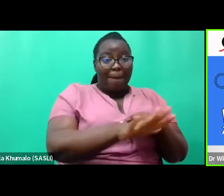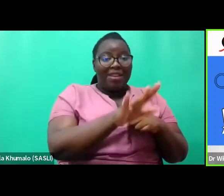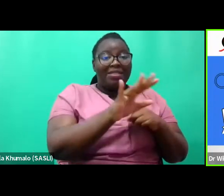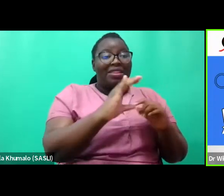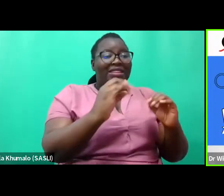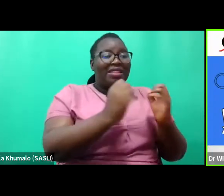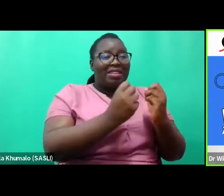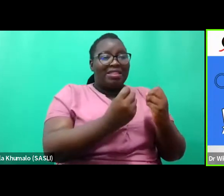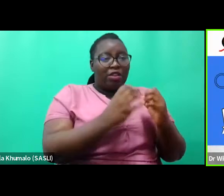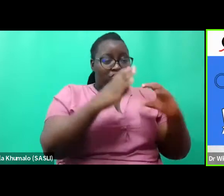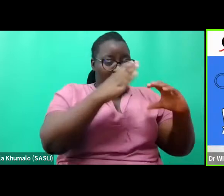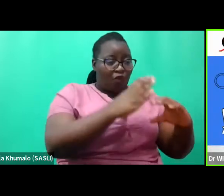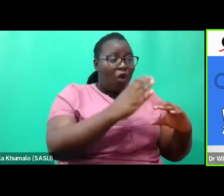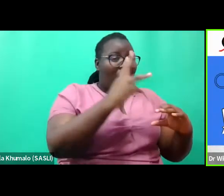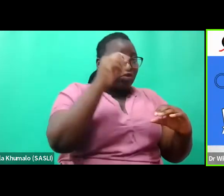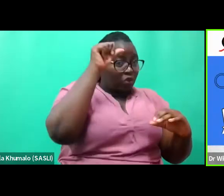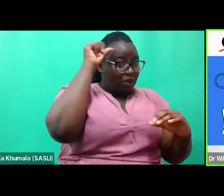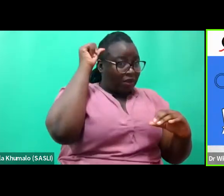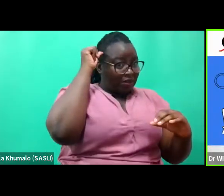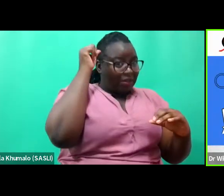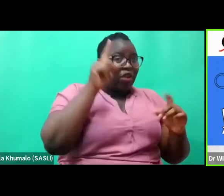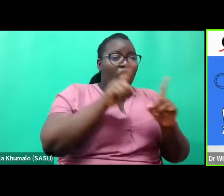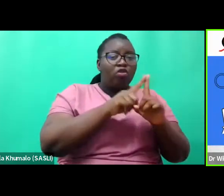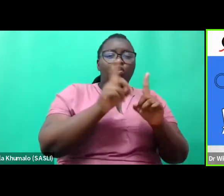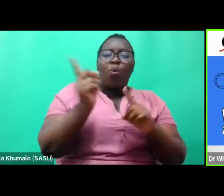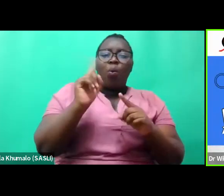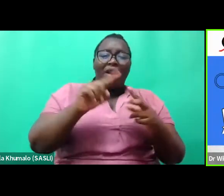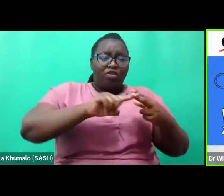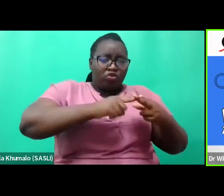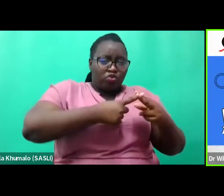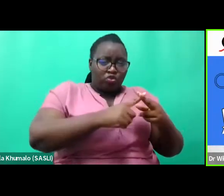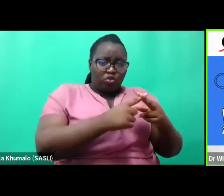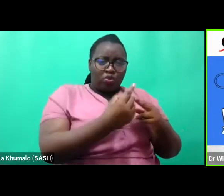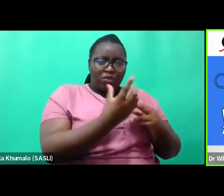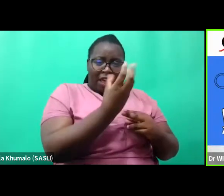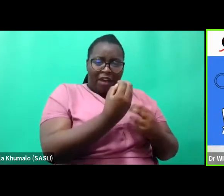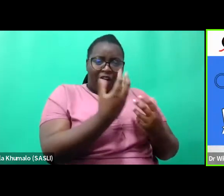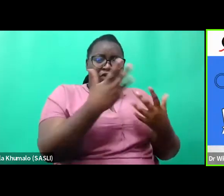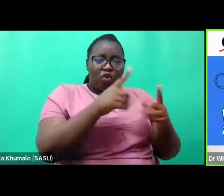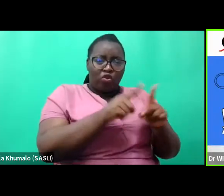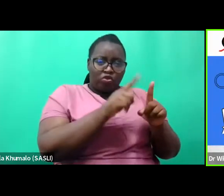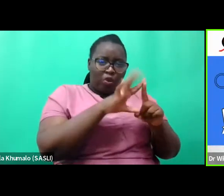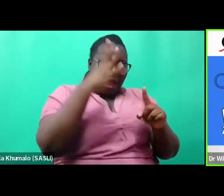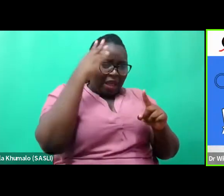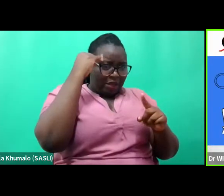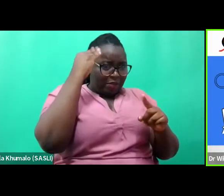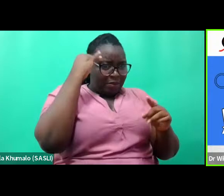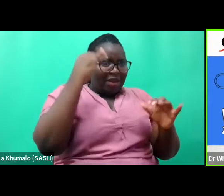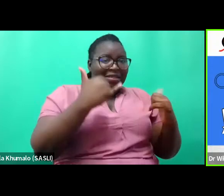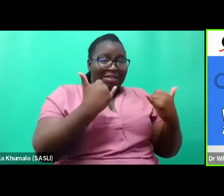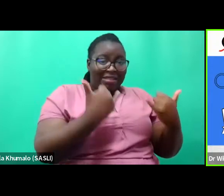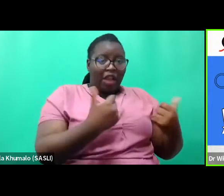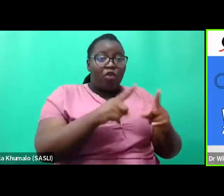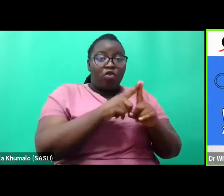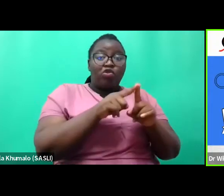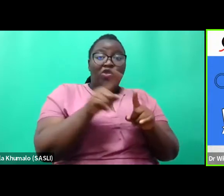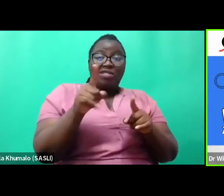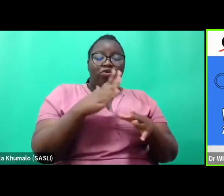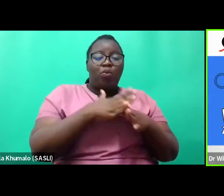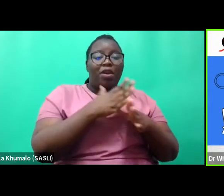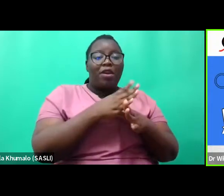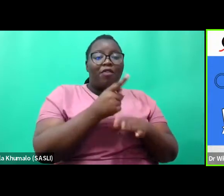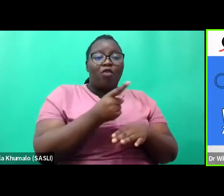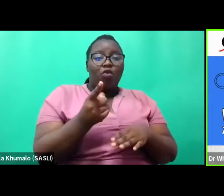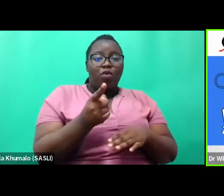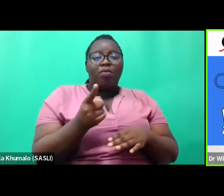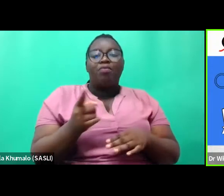of tools or accommodations that you have experienced now that is working for you? They let